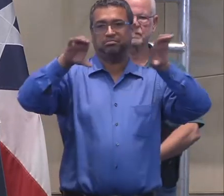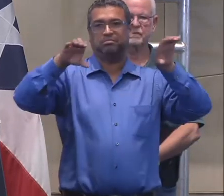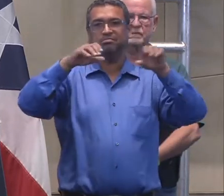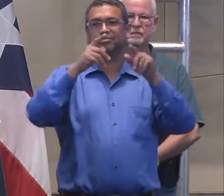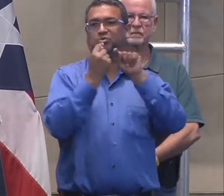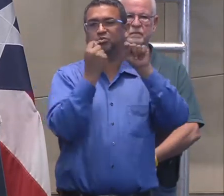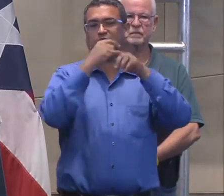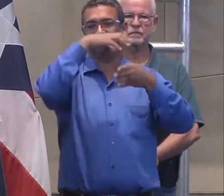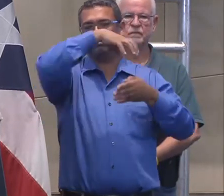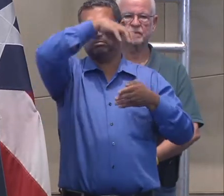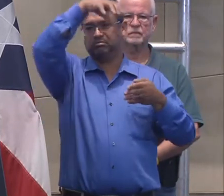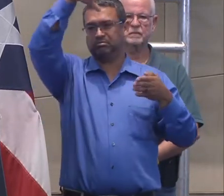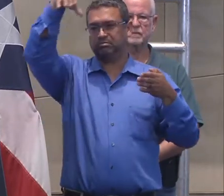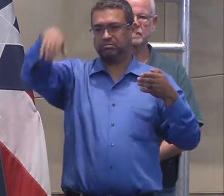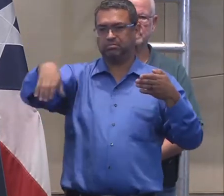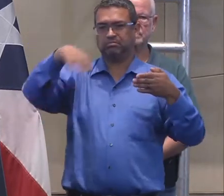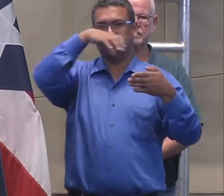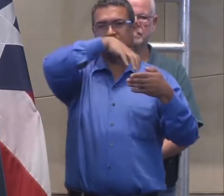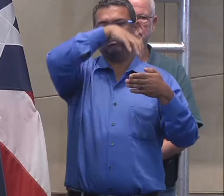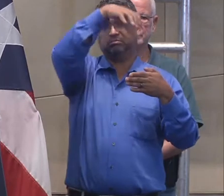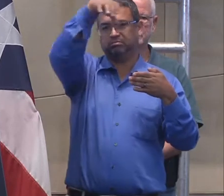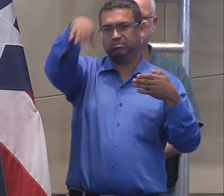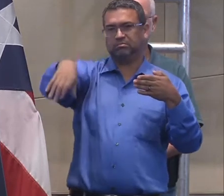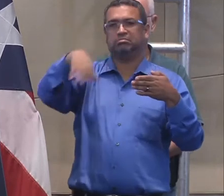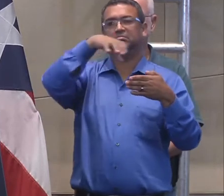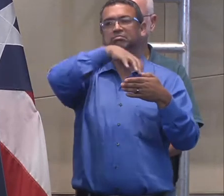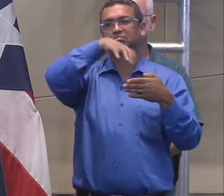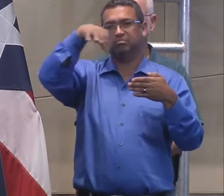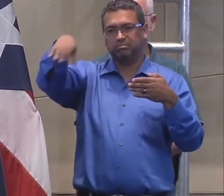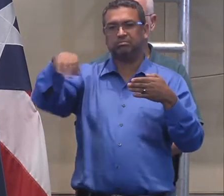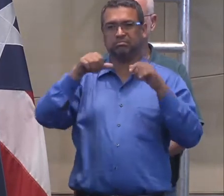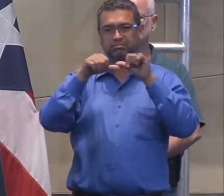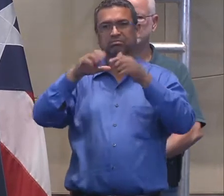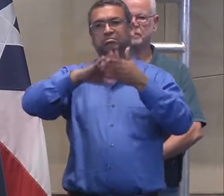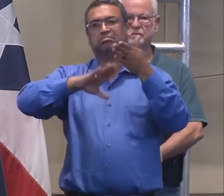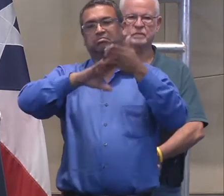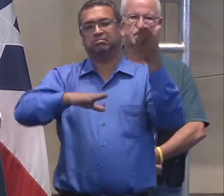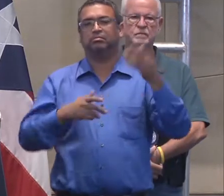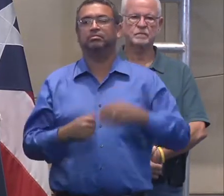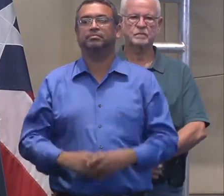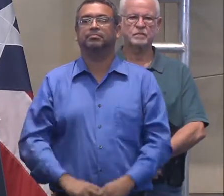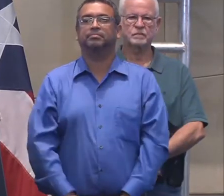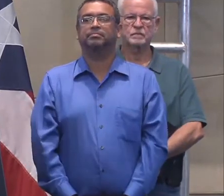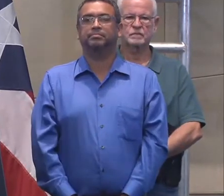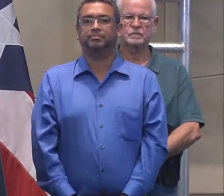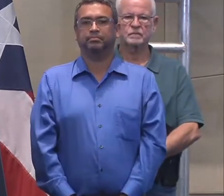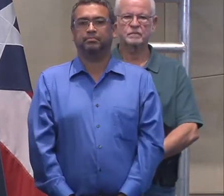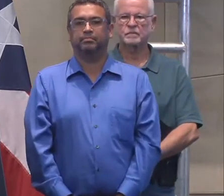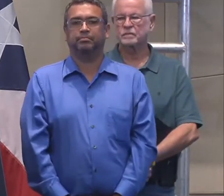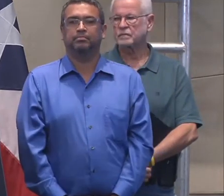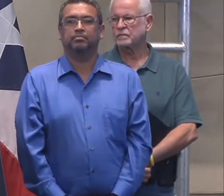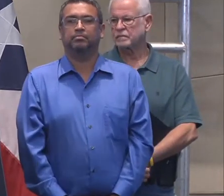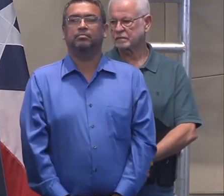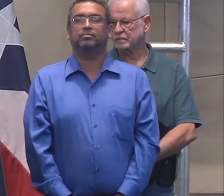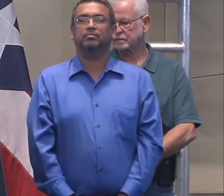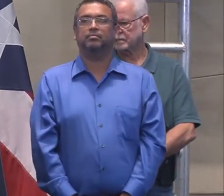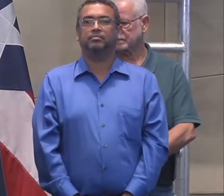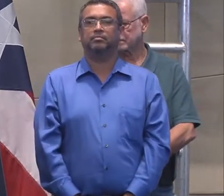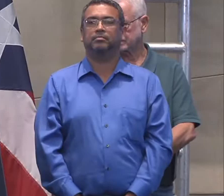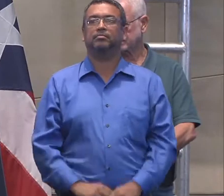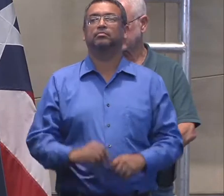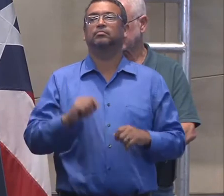,233. In terms of water, it's important to state that we're at